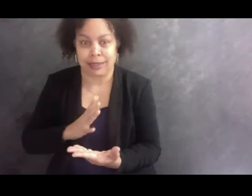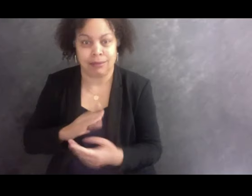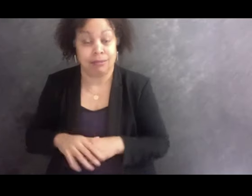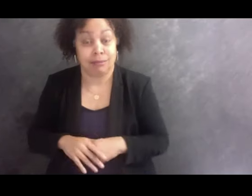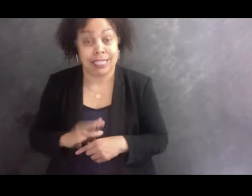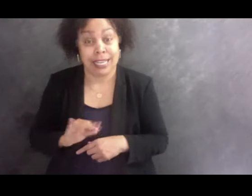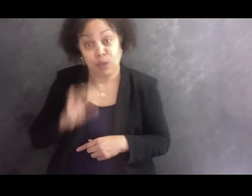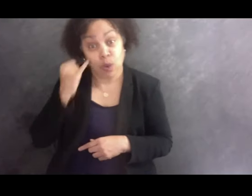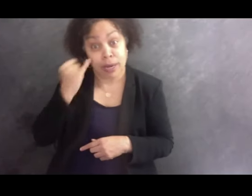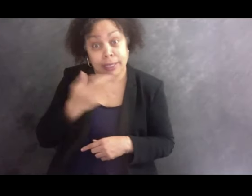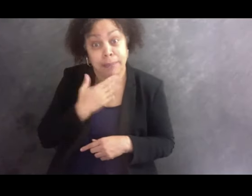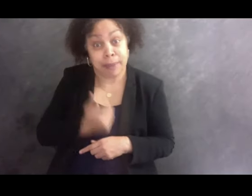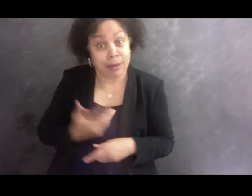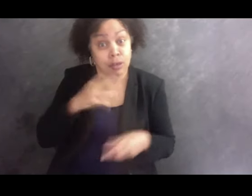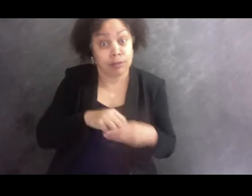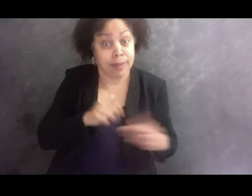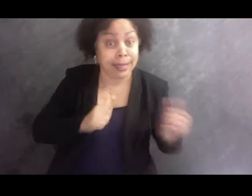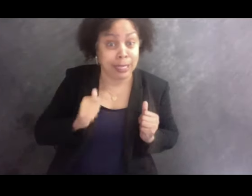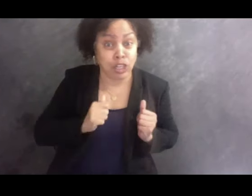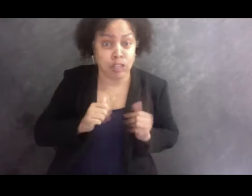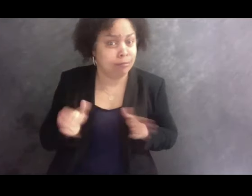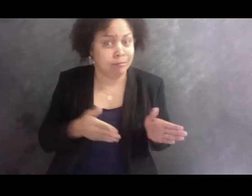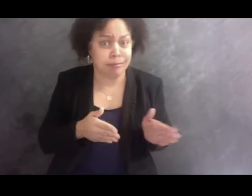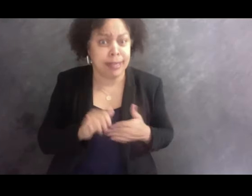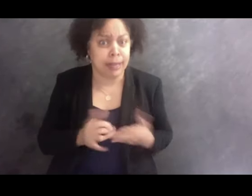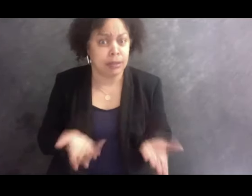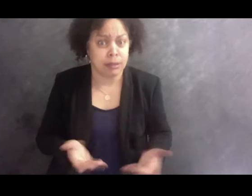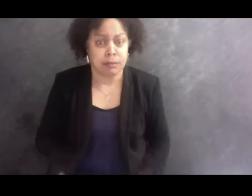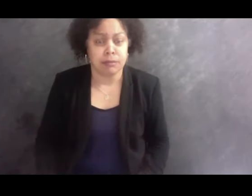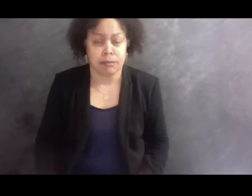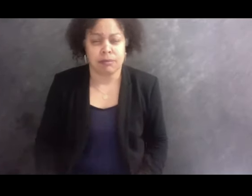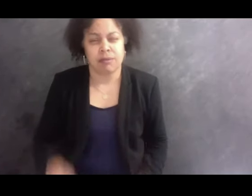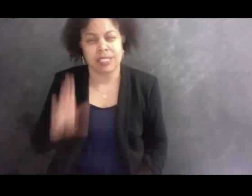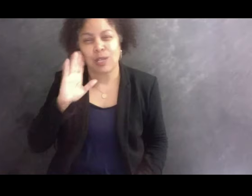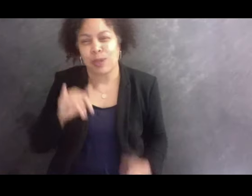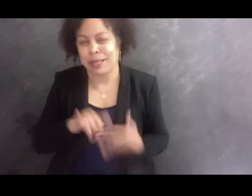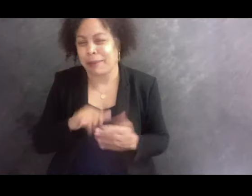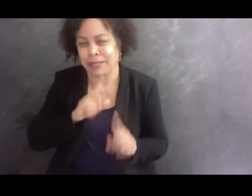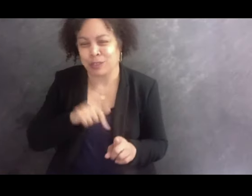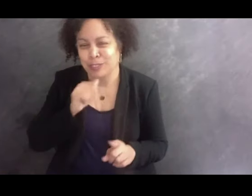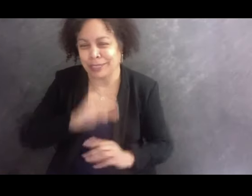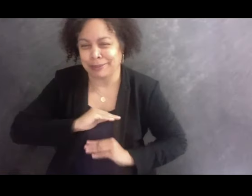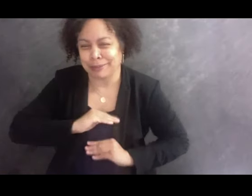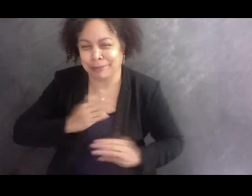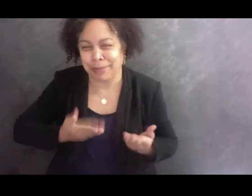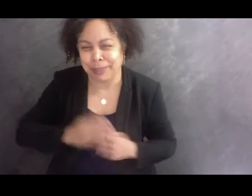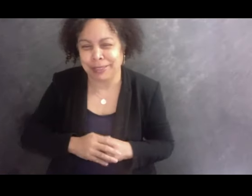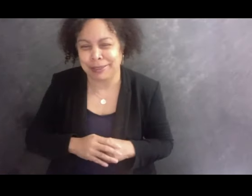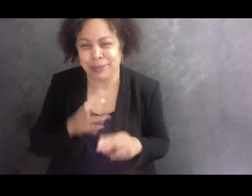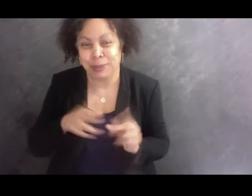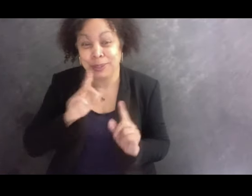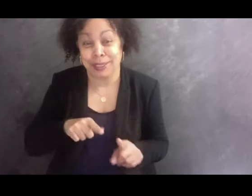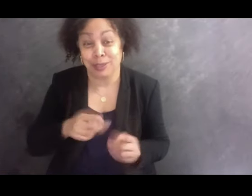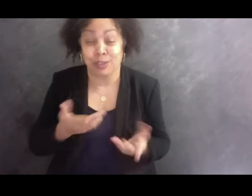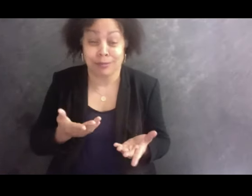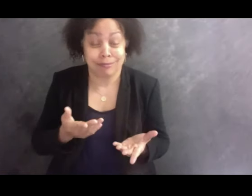and techniques of theater, then that's the way to go. So I know that might not be a satisfying answer, but I guess the short answer is do